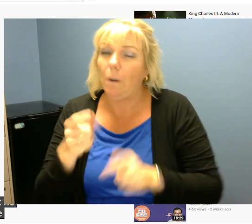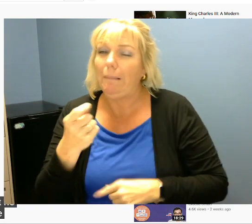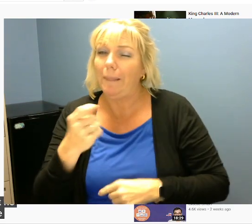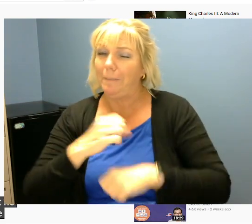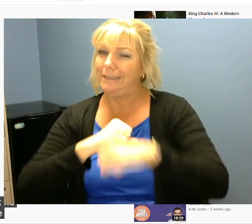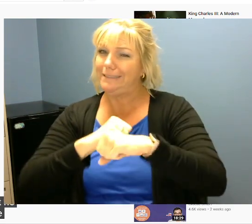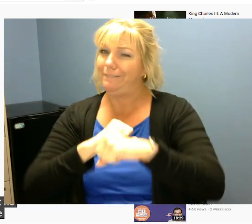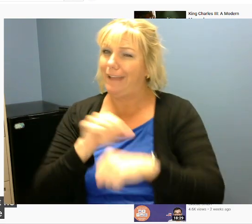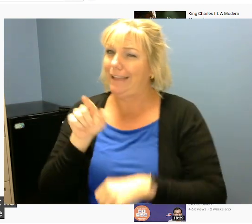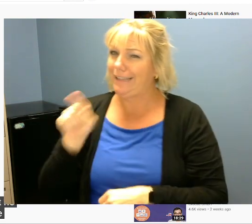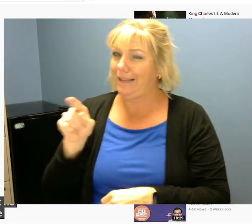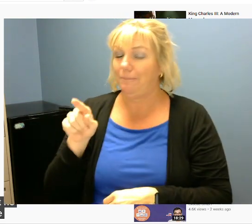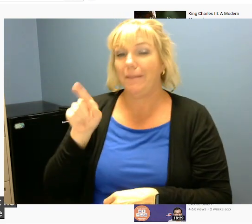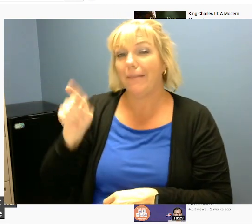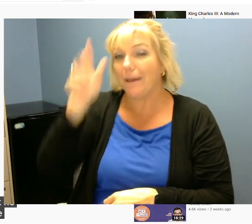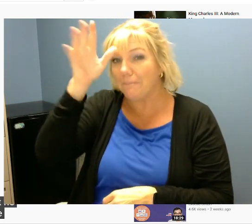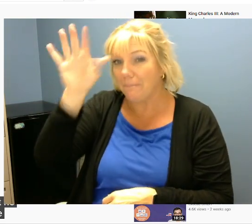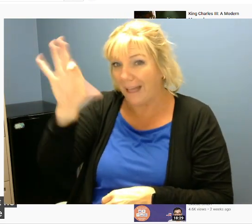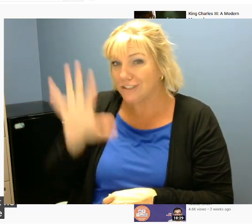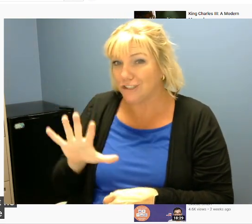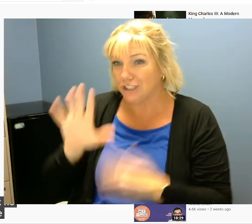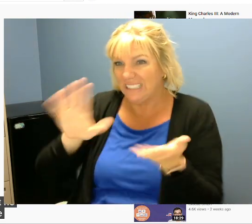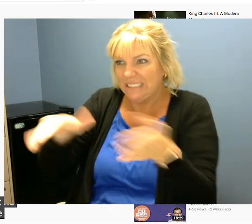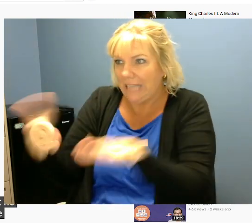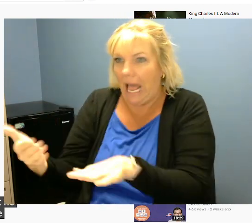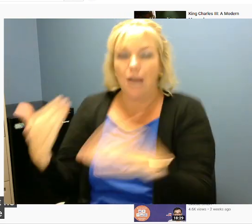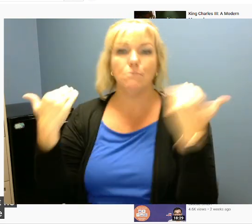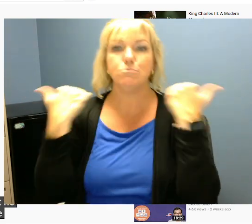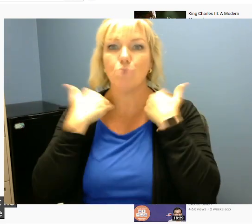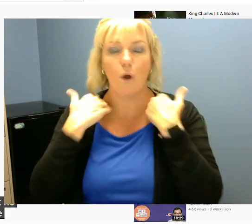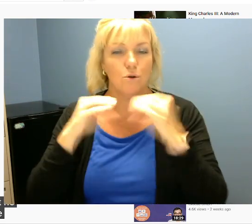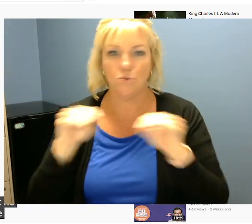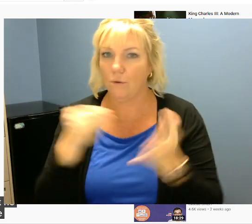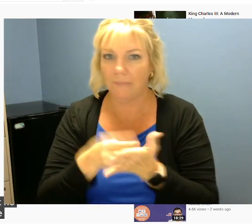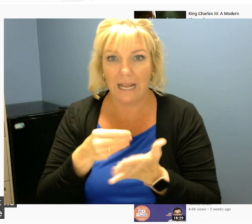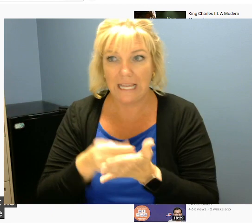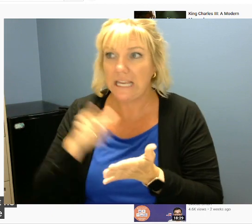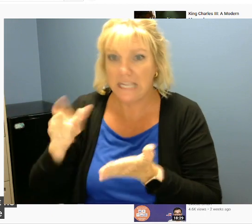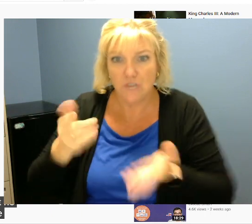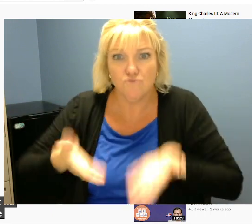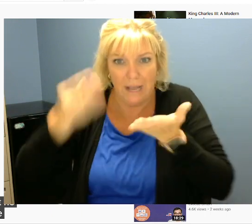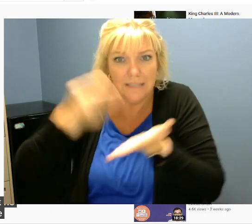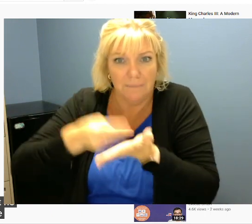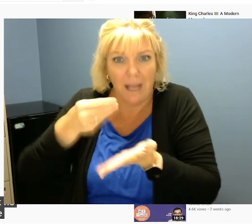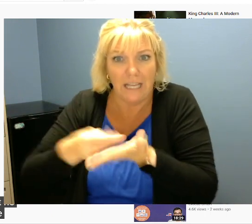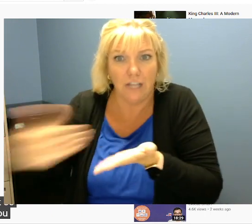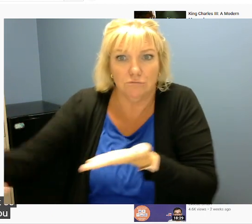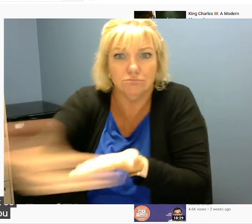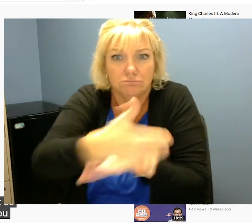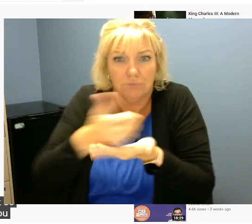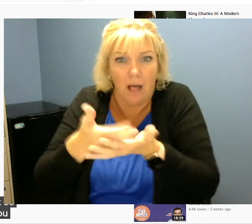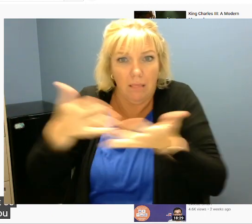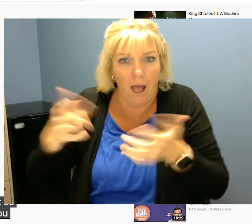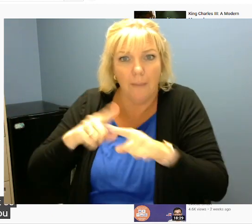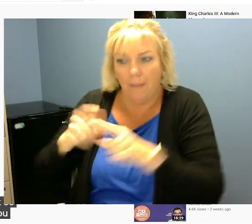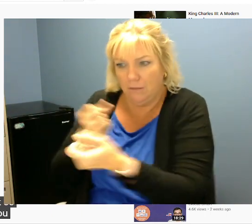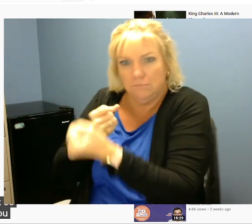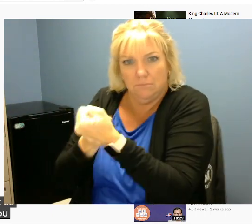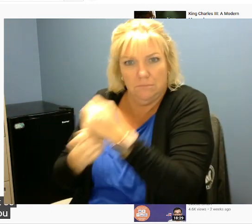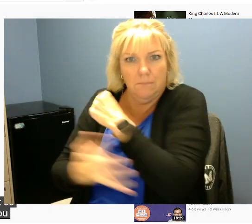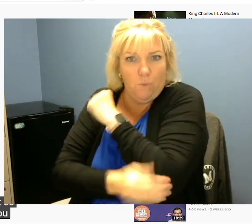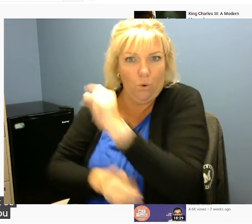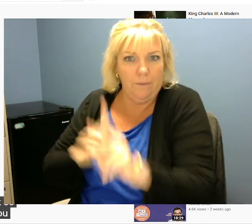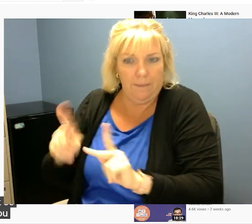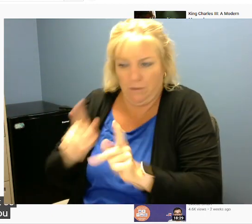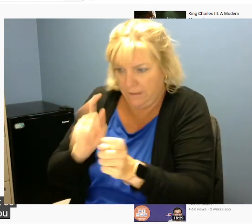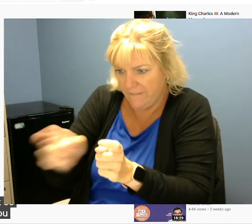though, he did die penniless. He used the money that he had to give advantages to those